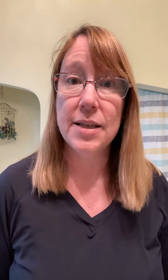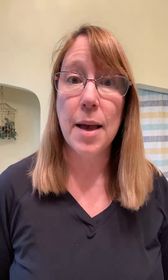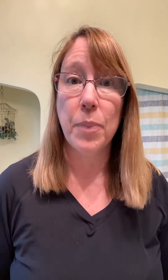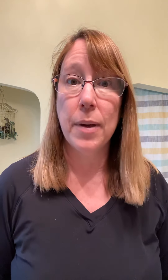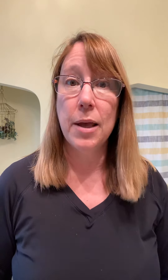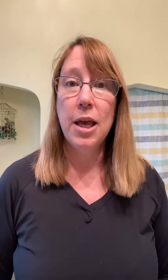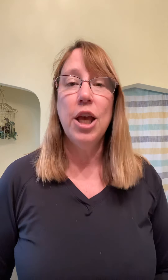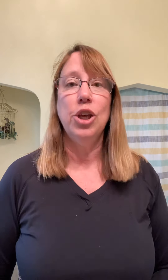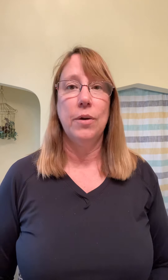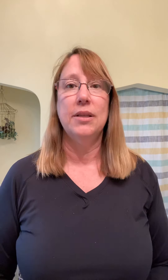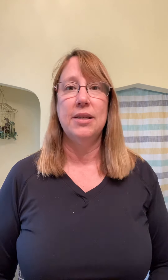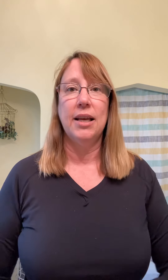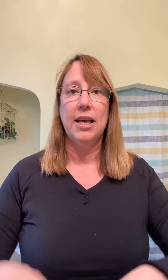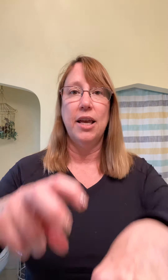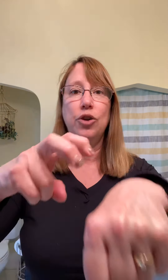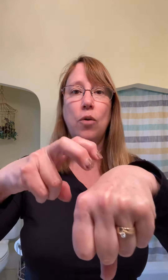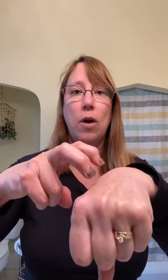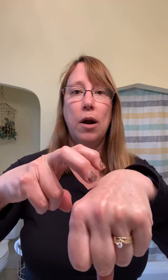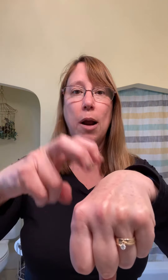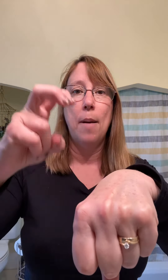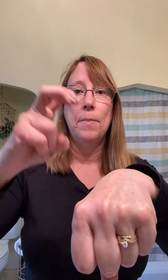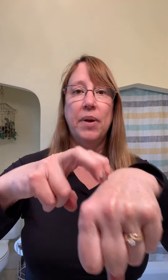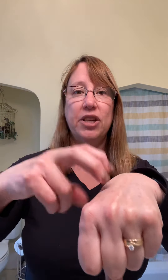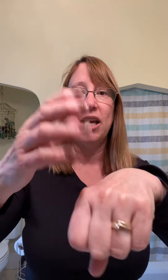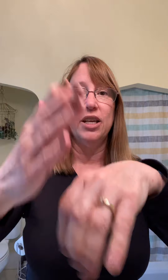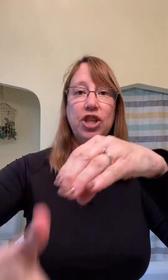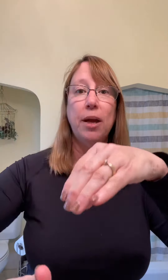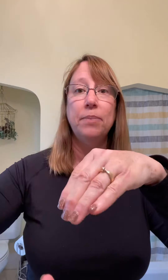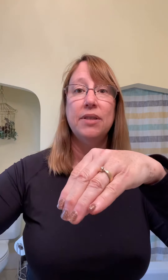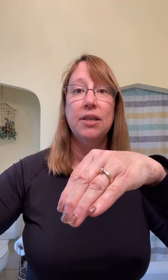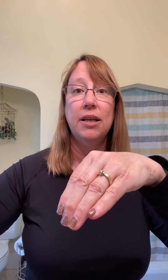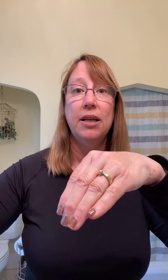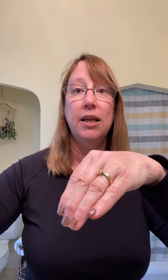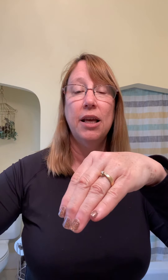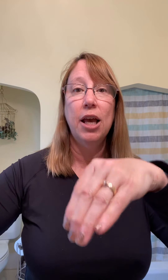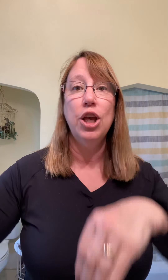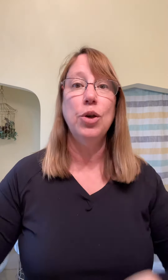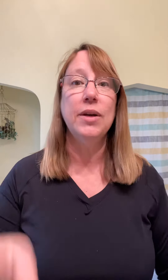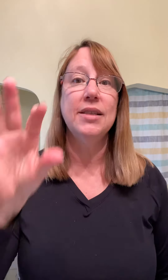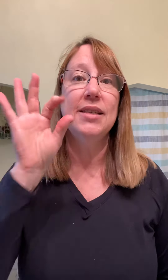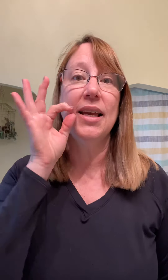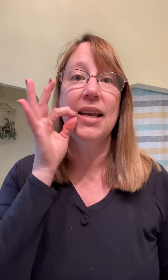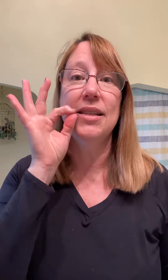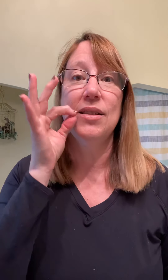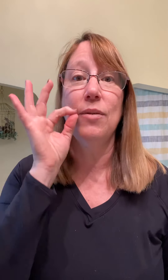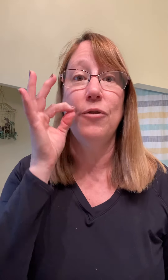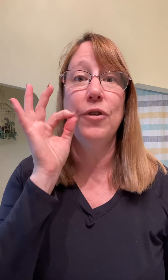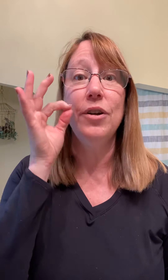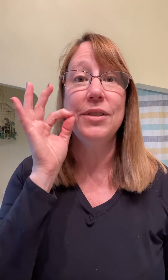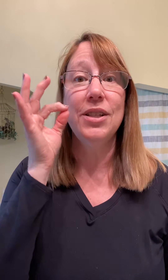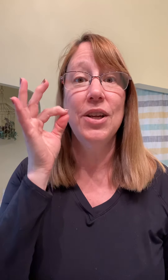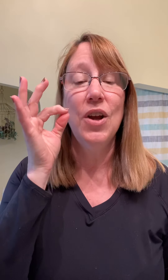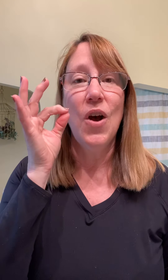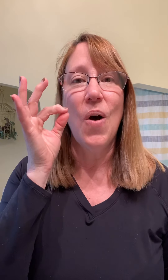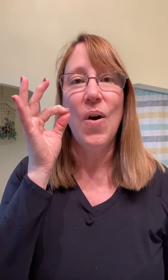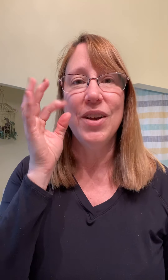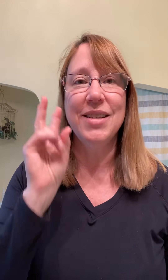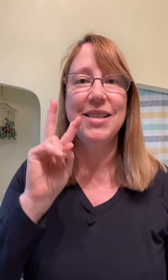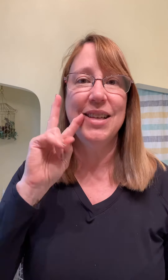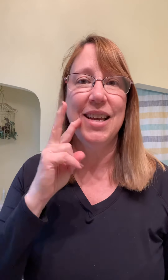dip. You can stick in your potato chips, you can stick in some fruit, or you can stick in